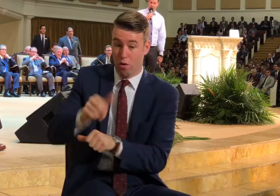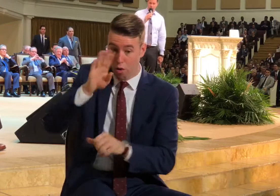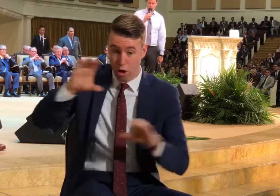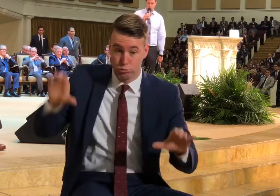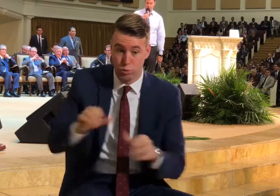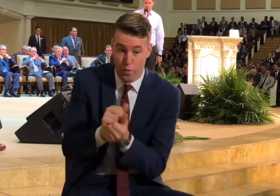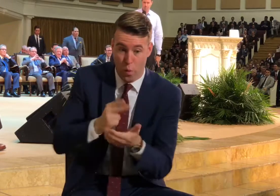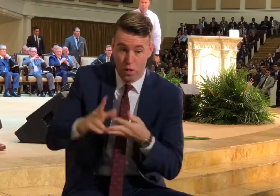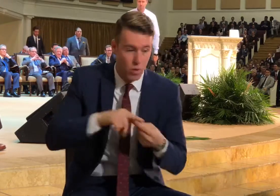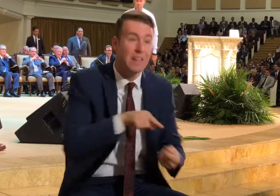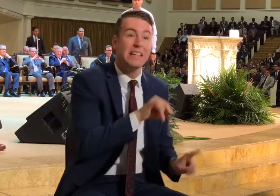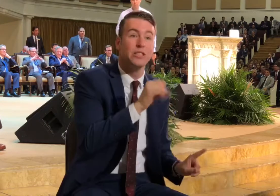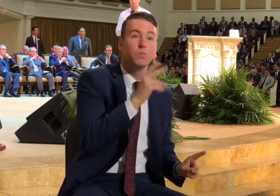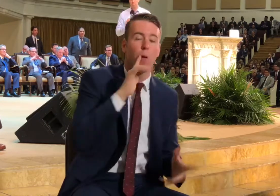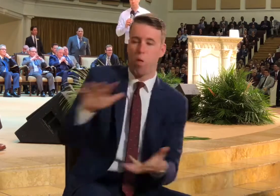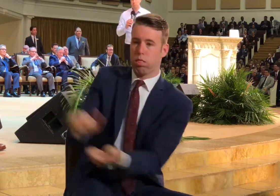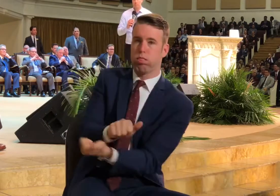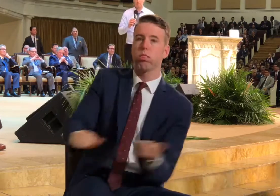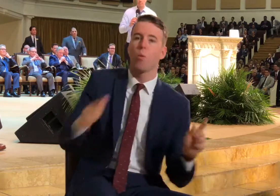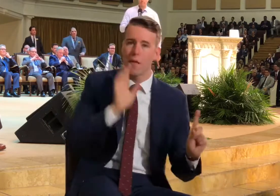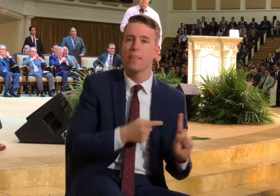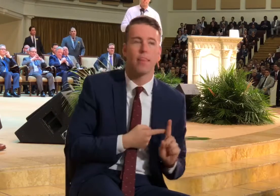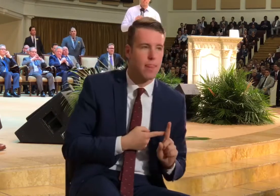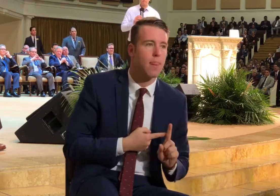the Holy Ghost.